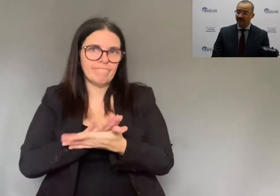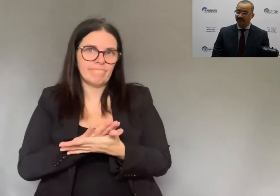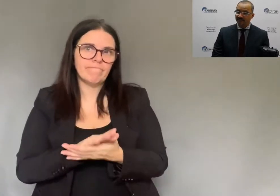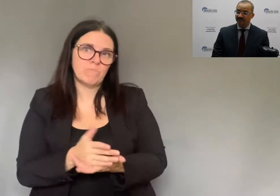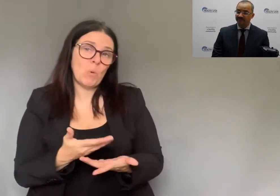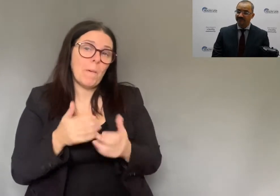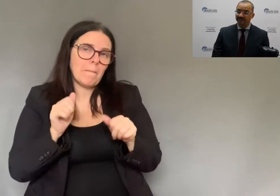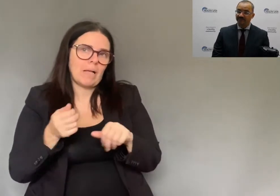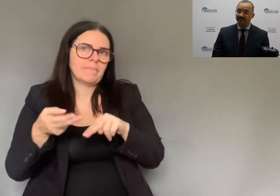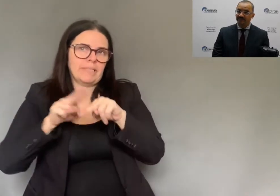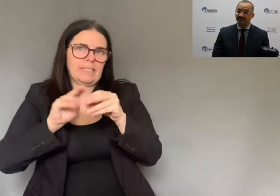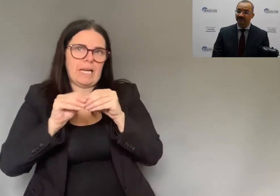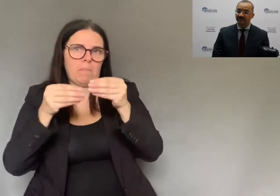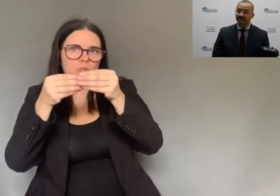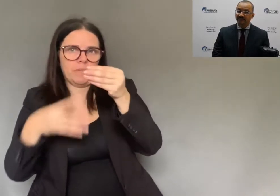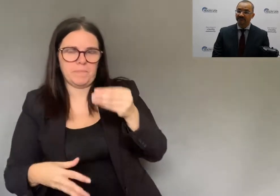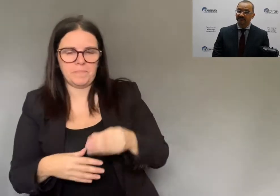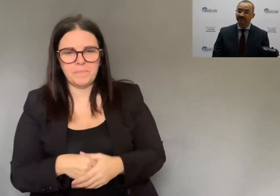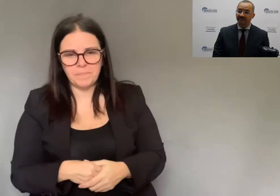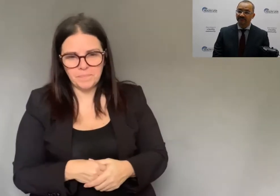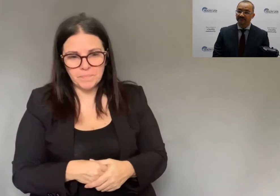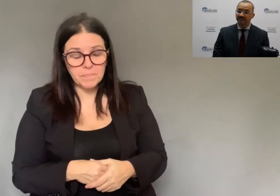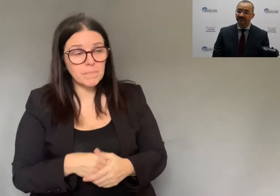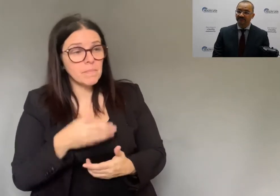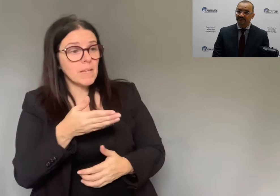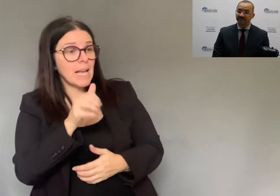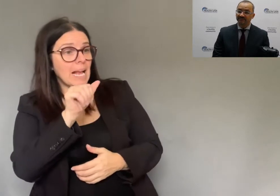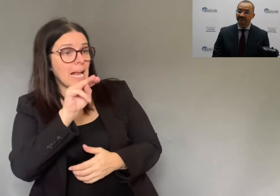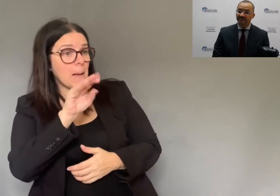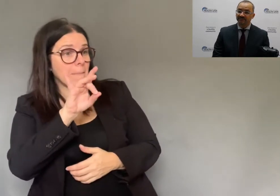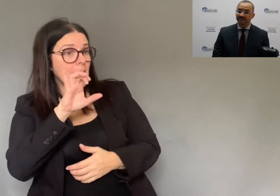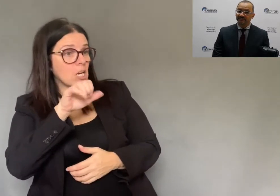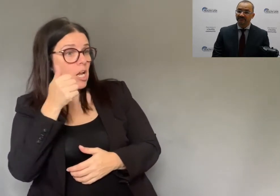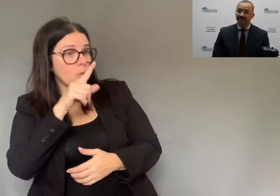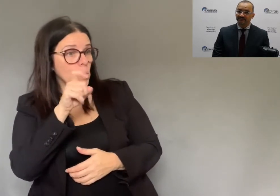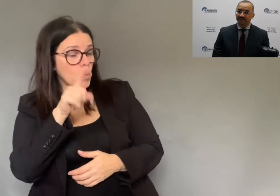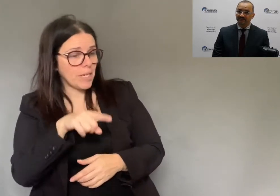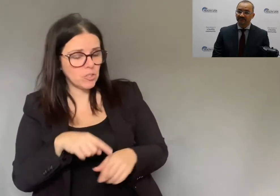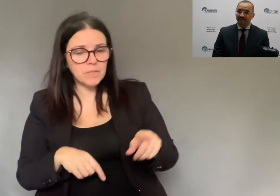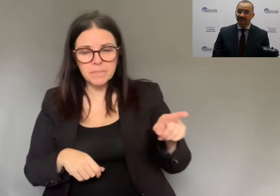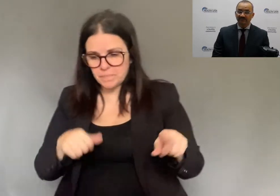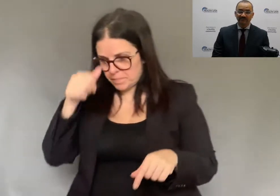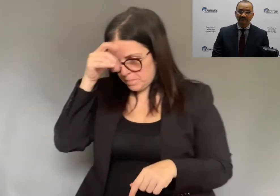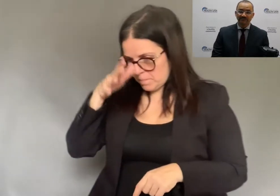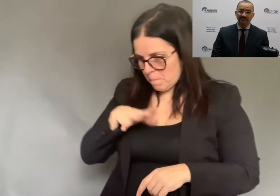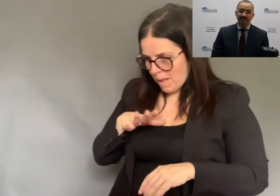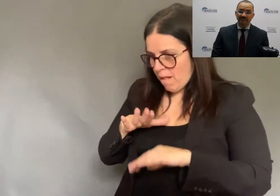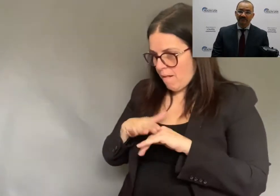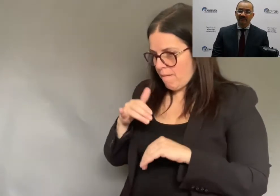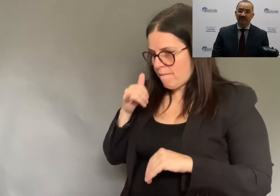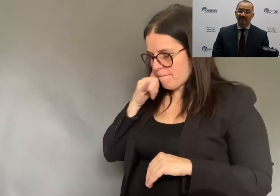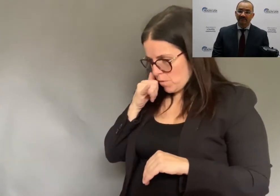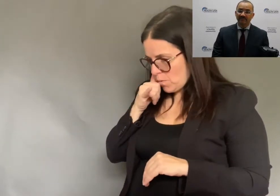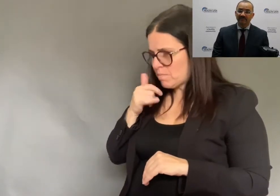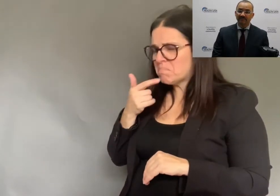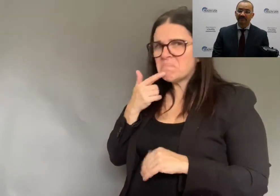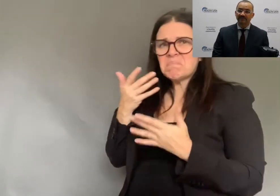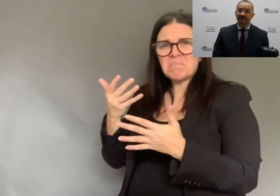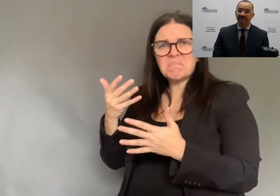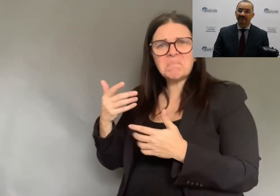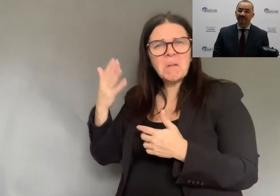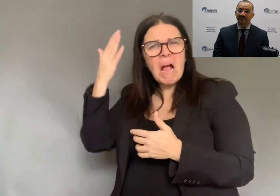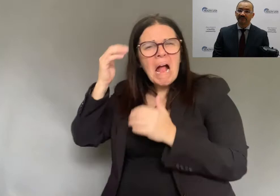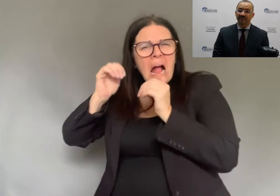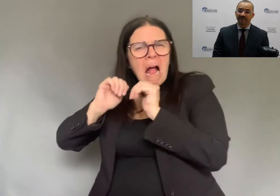Dr. Ahmed, how is the virus getting into these long-term care facilities if there's restrictions and lockdowns in place? It's been a number of weeks now